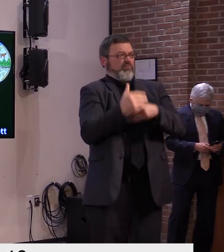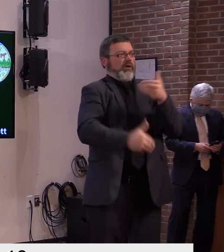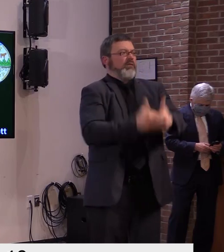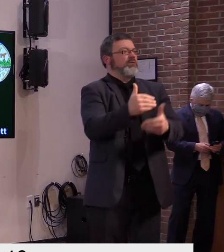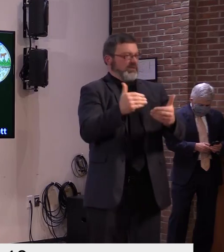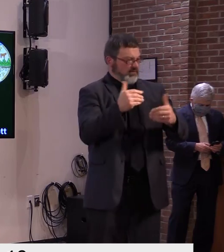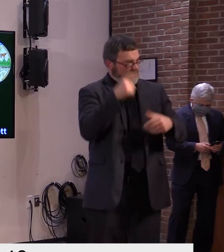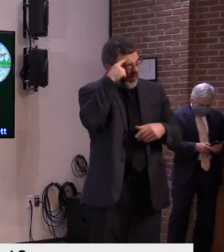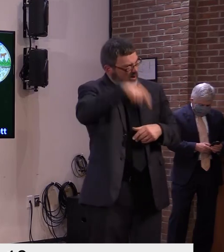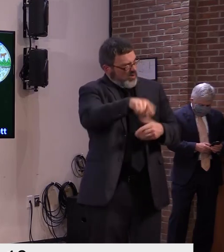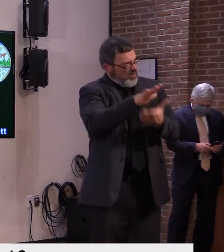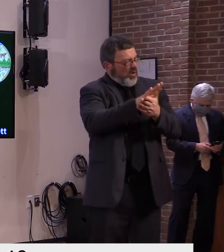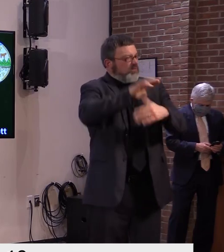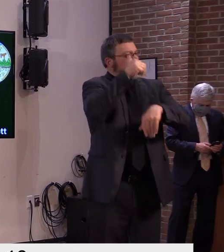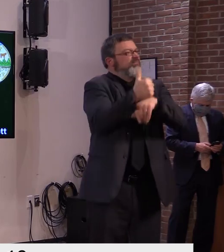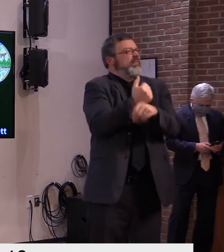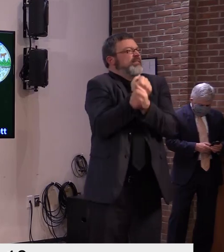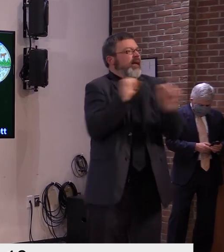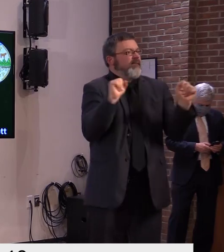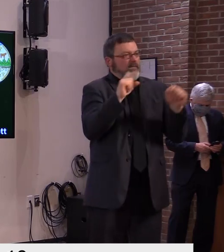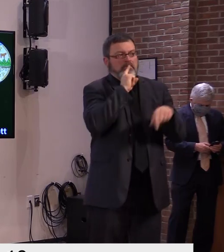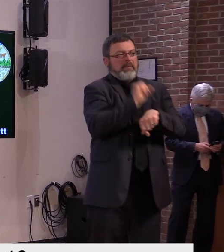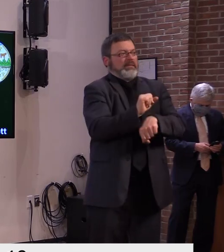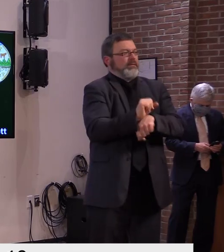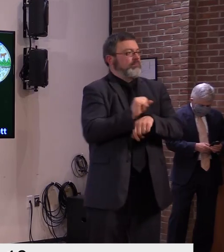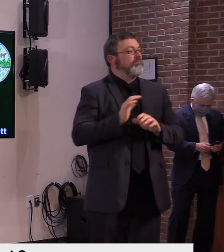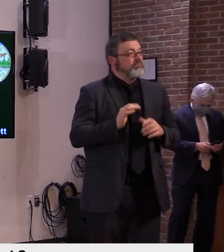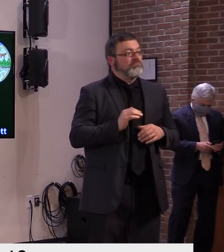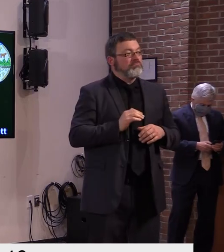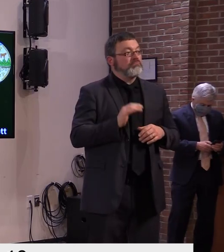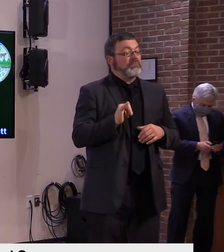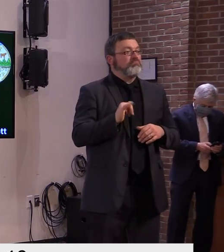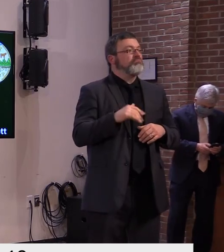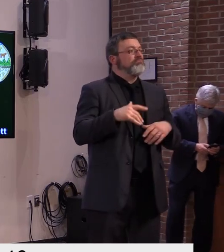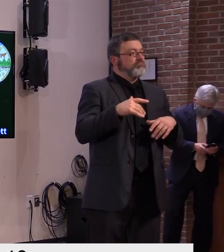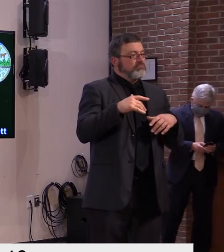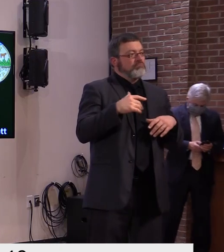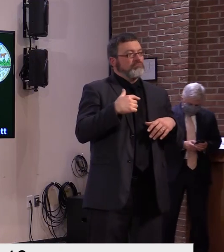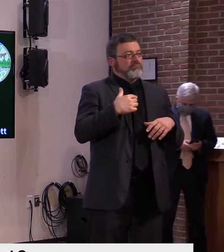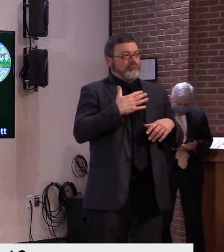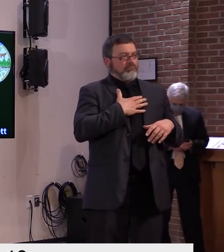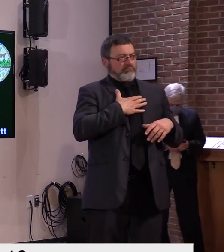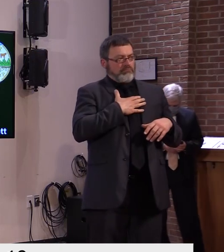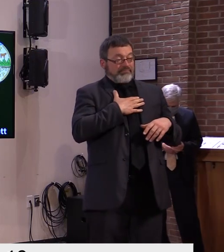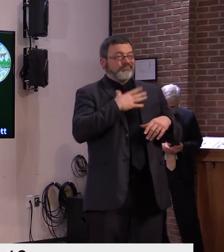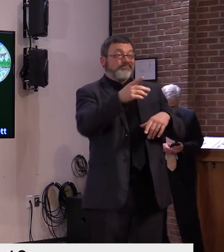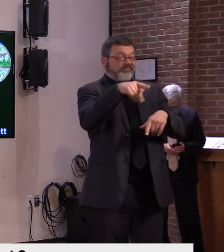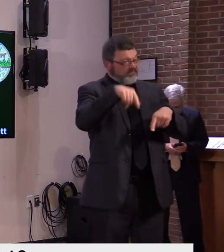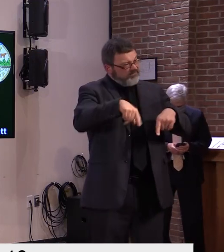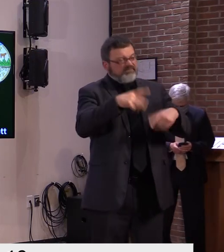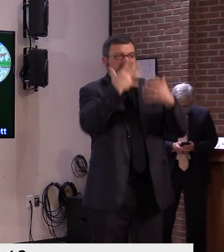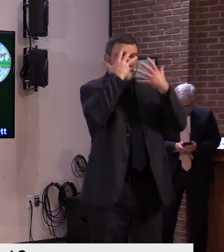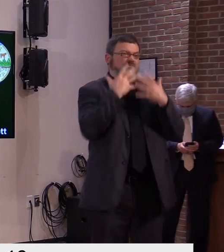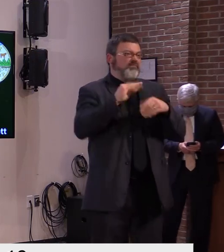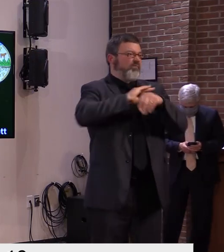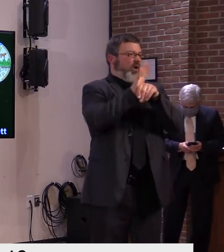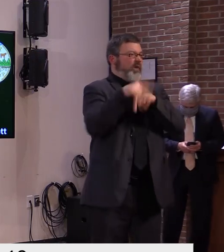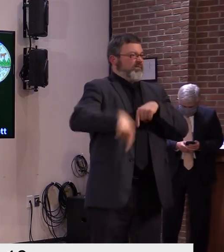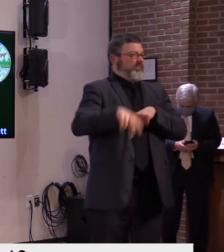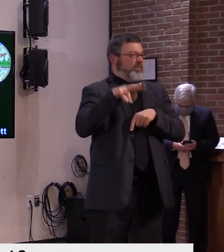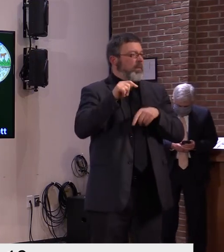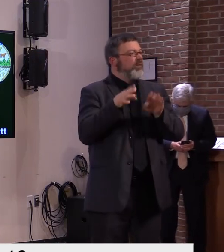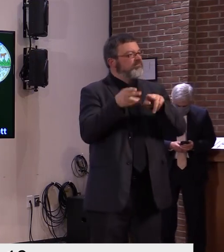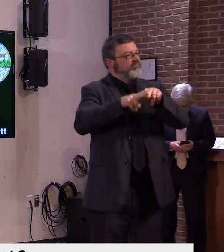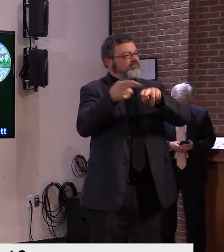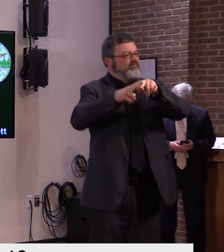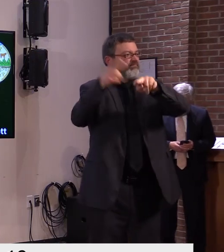of safety. And the case numbers support this feeling of safety. We have always known that there would be cases of